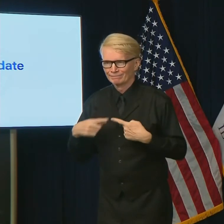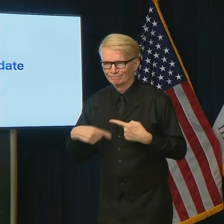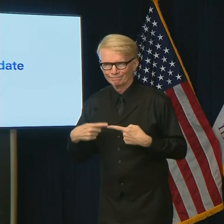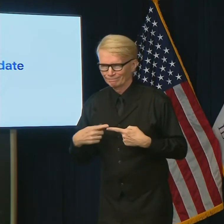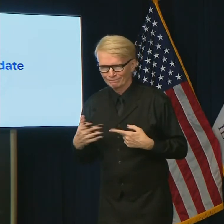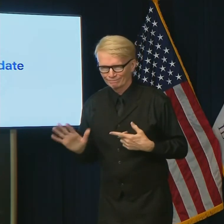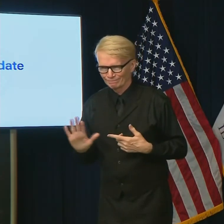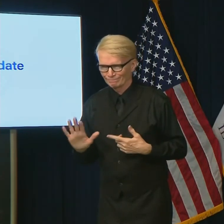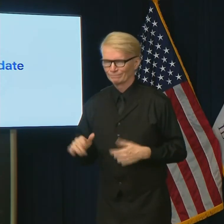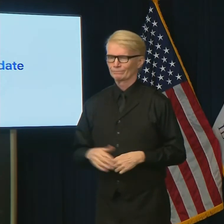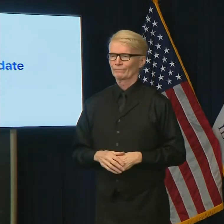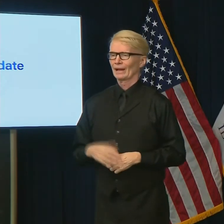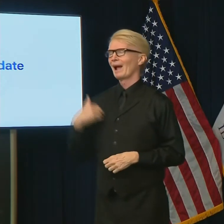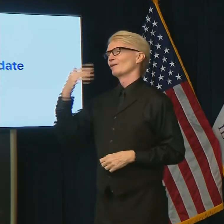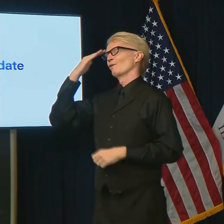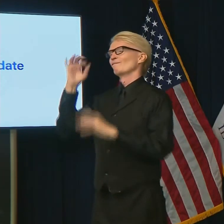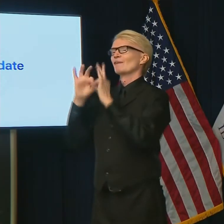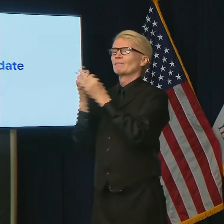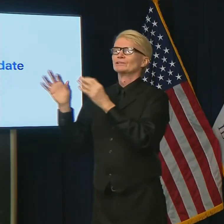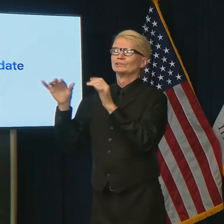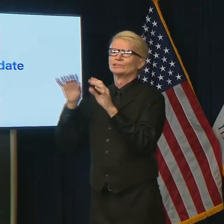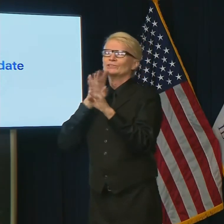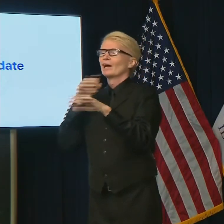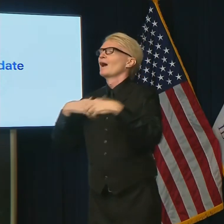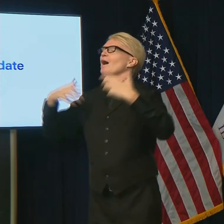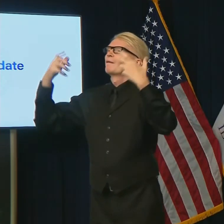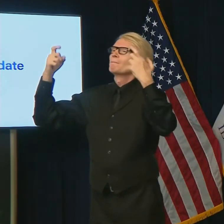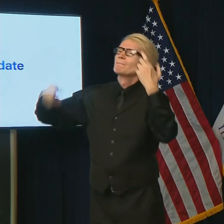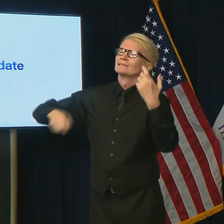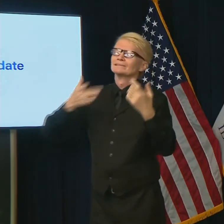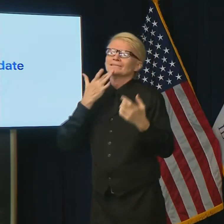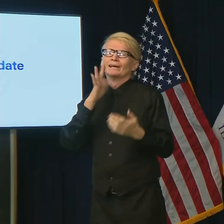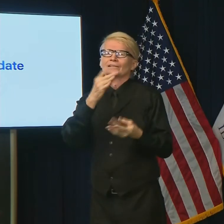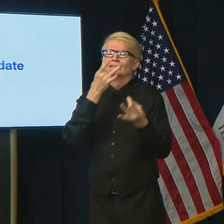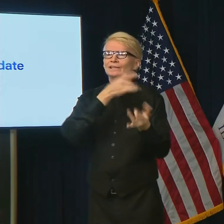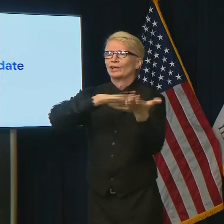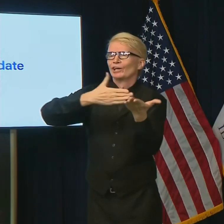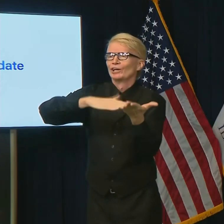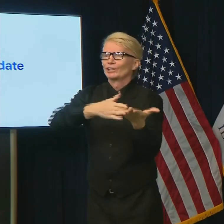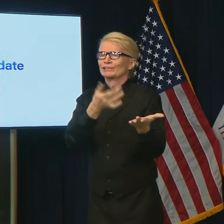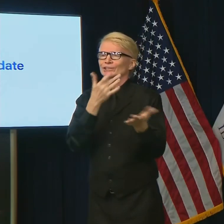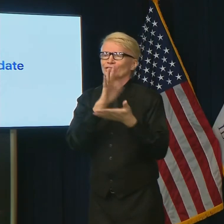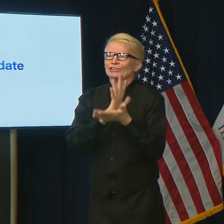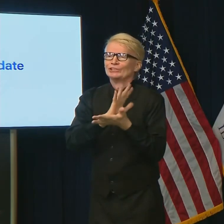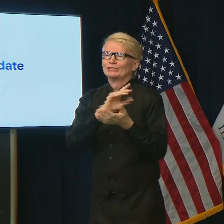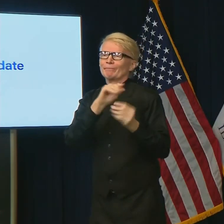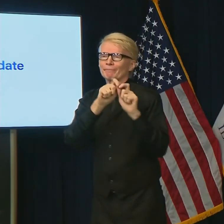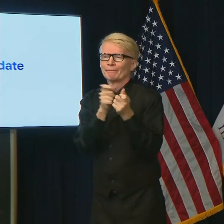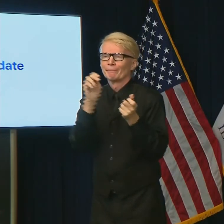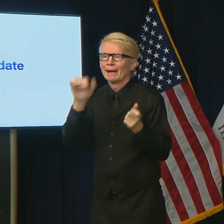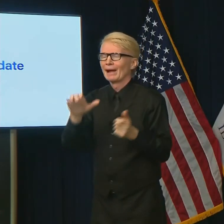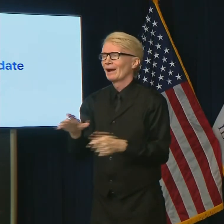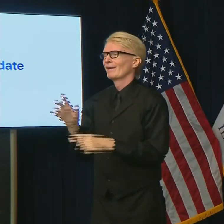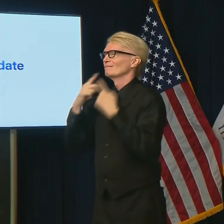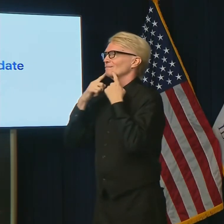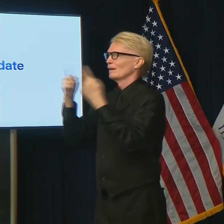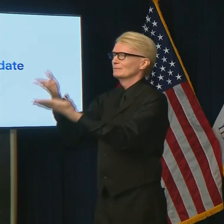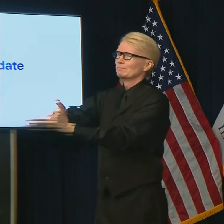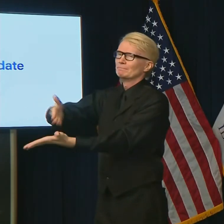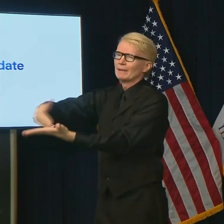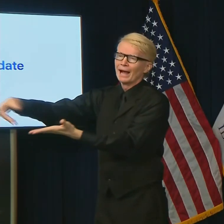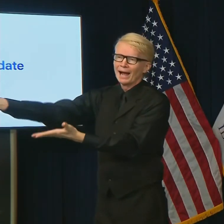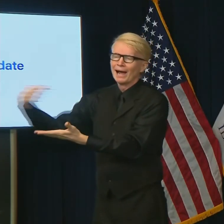family is not going to skip Auntie Grace's mac and cheese or someone's famous pecan pie.